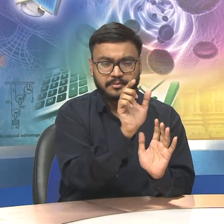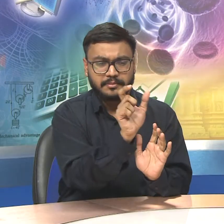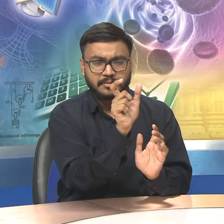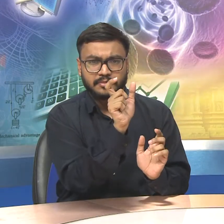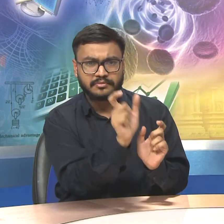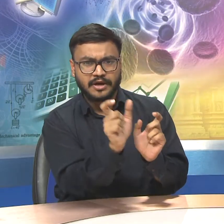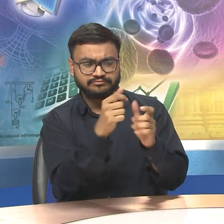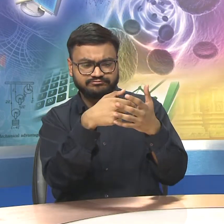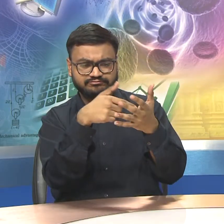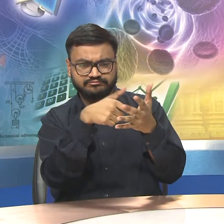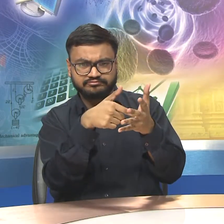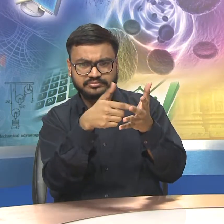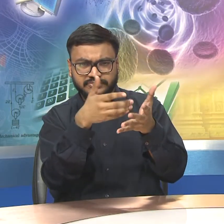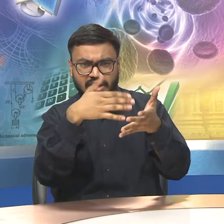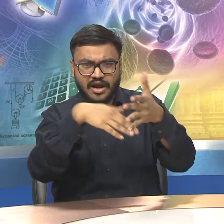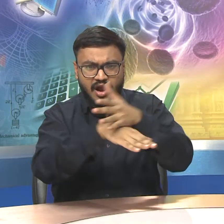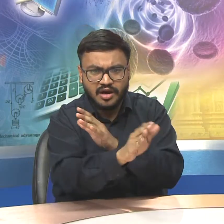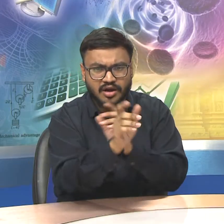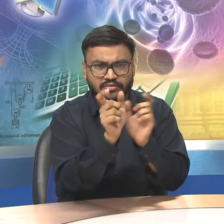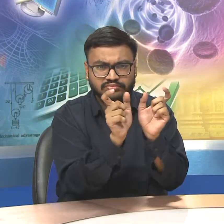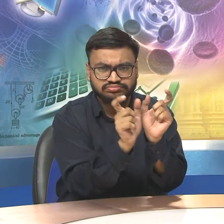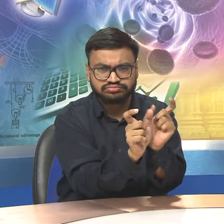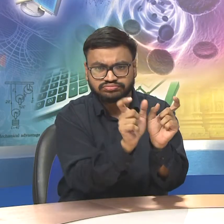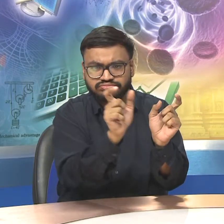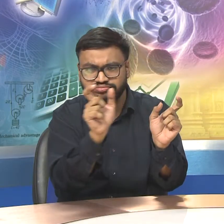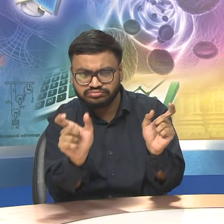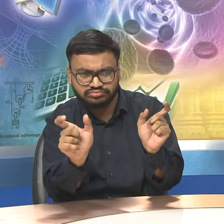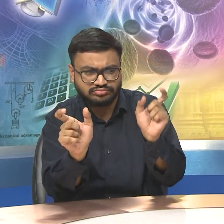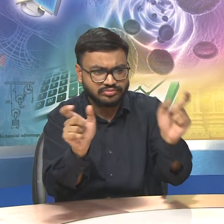Components of a sign together make a sign meaningful.